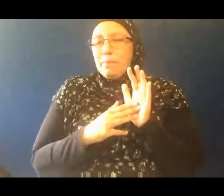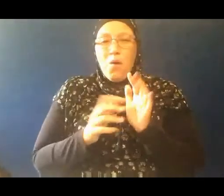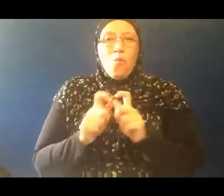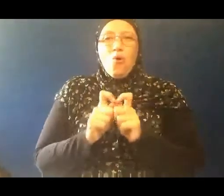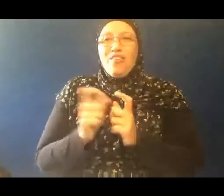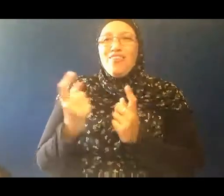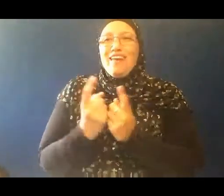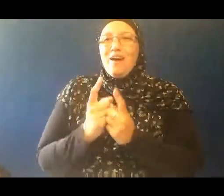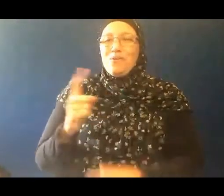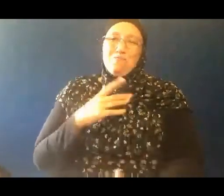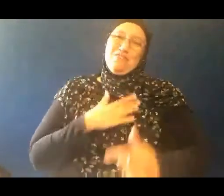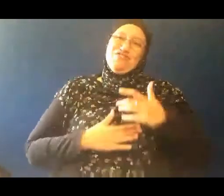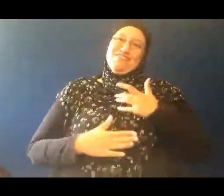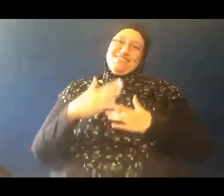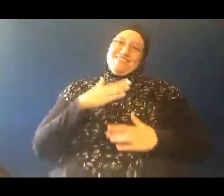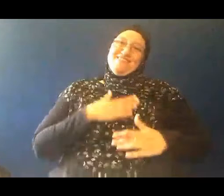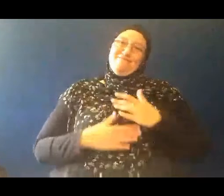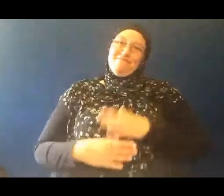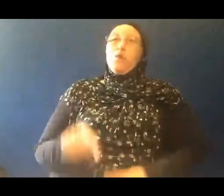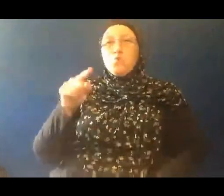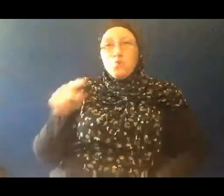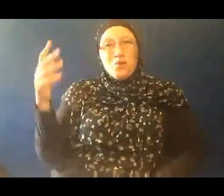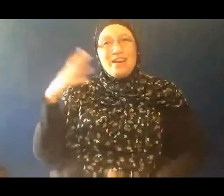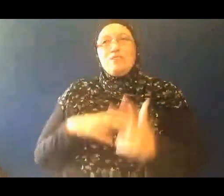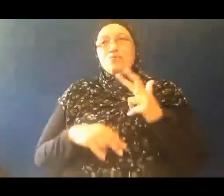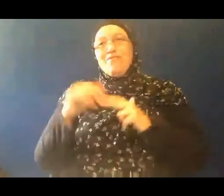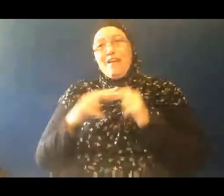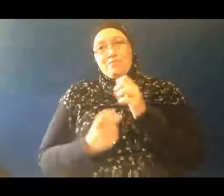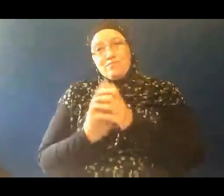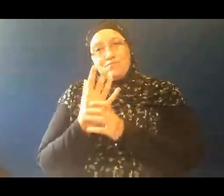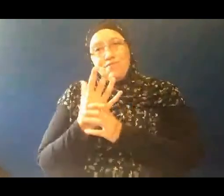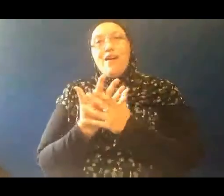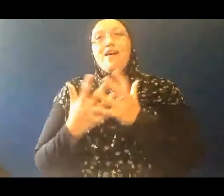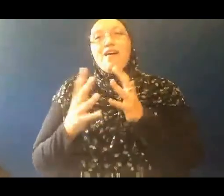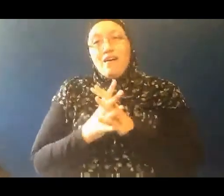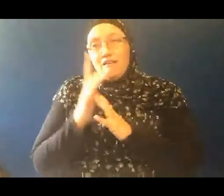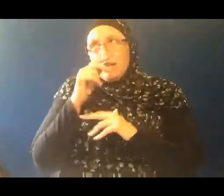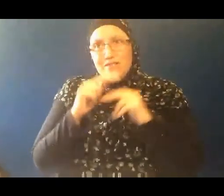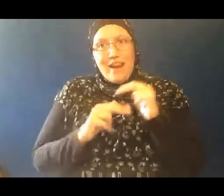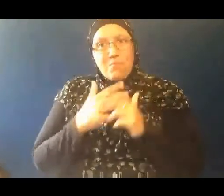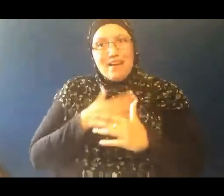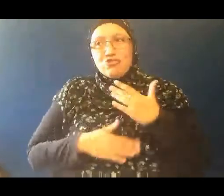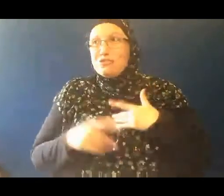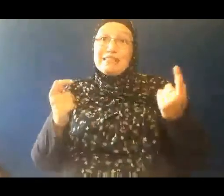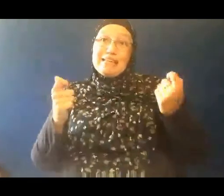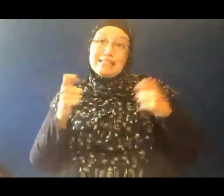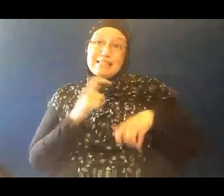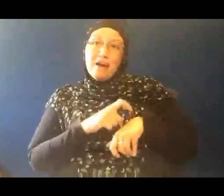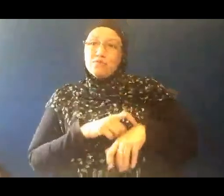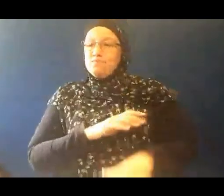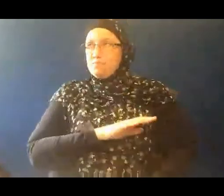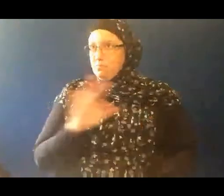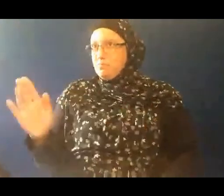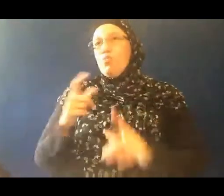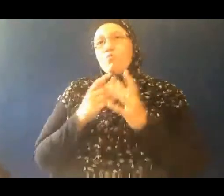that you need to develop it. And it will be only developed through the hardship. Now, the Holy Prophet sallallahu alaihi wa